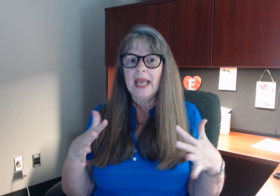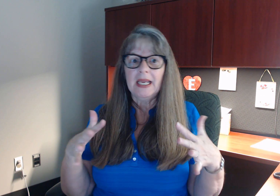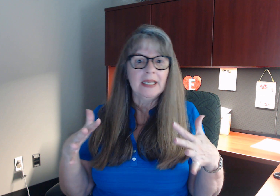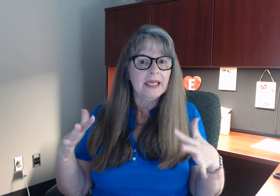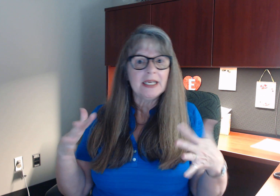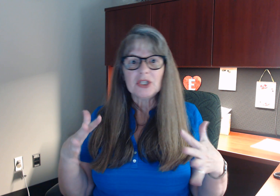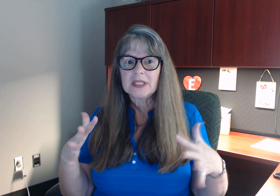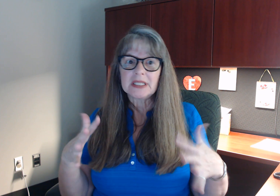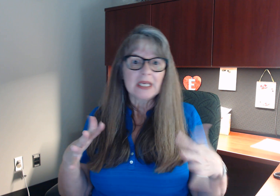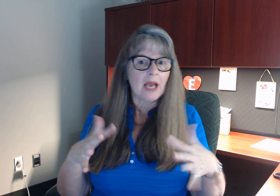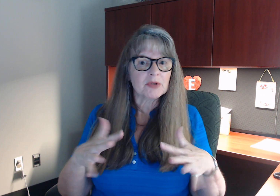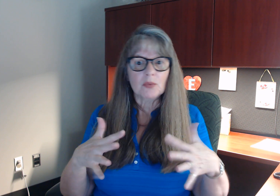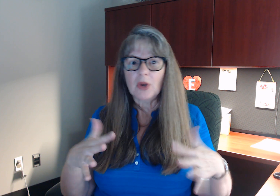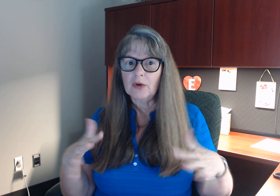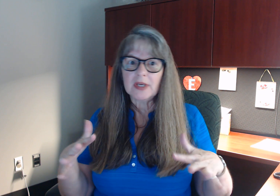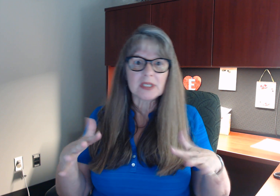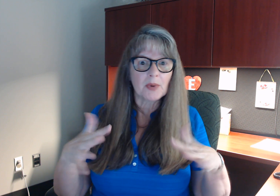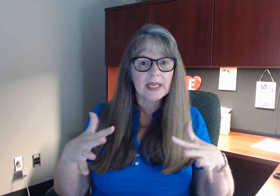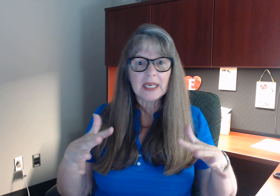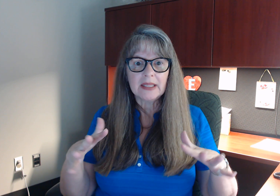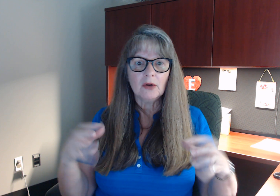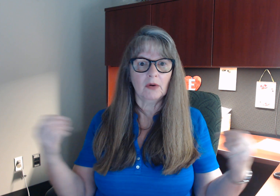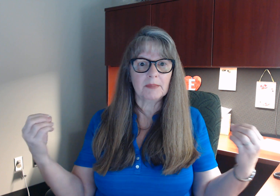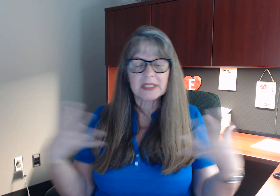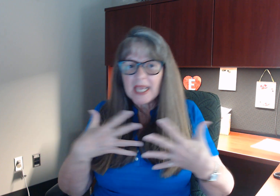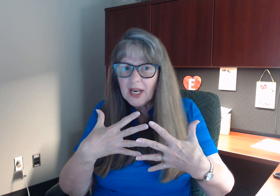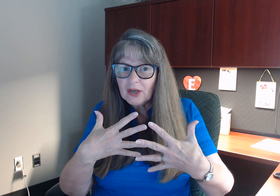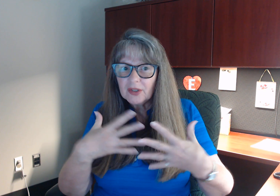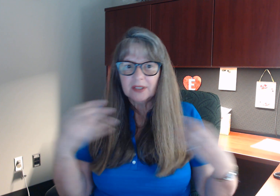man, I'm so nervous when I get in there, or I'm scared.